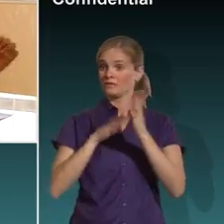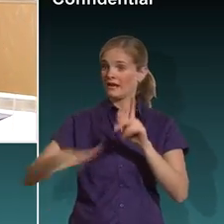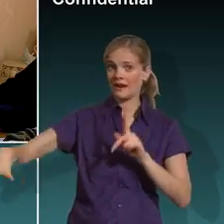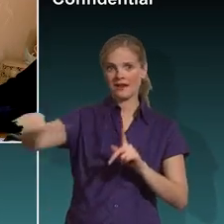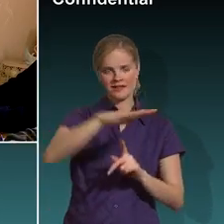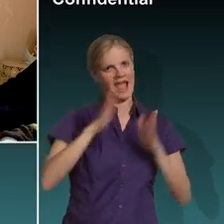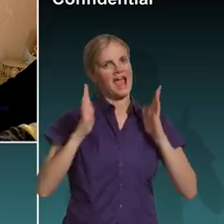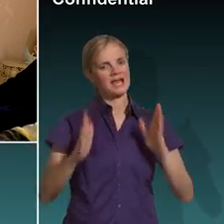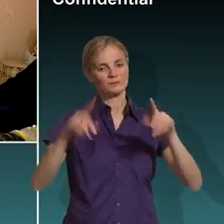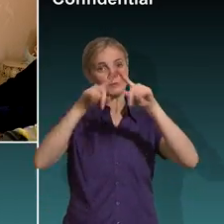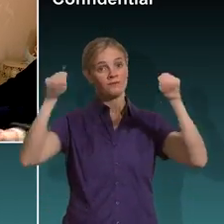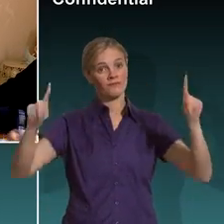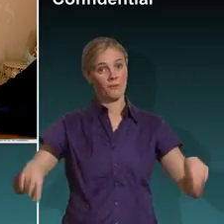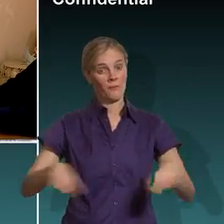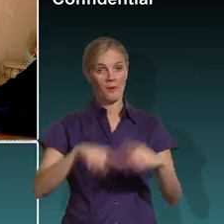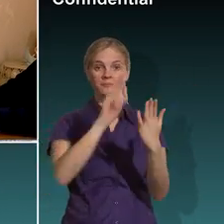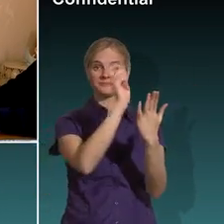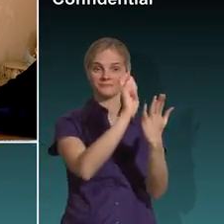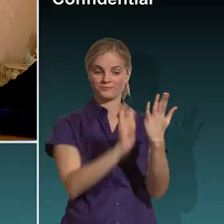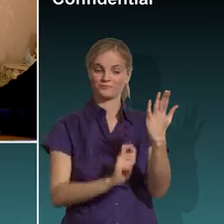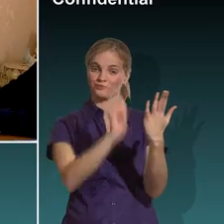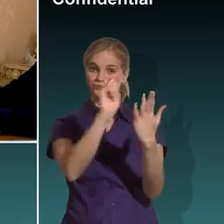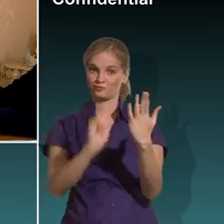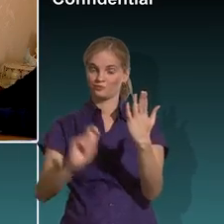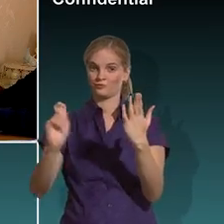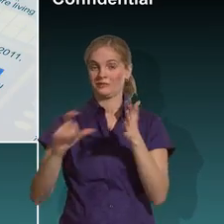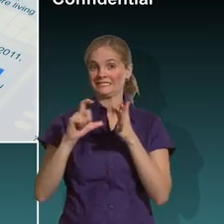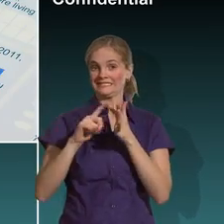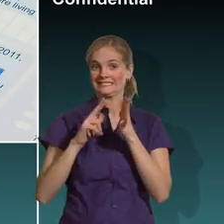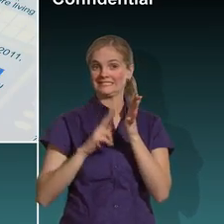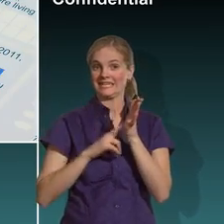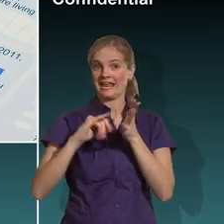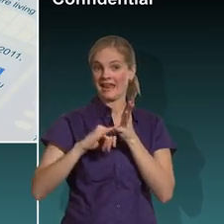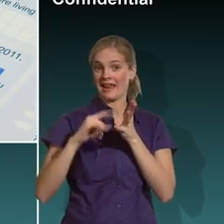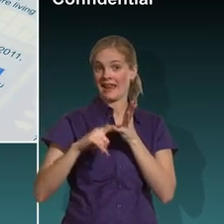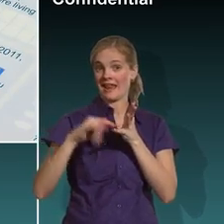Everyone in New Zealand has to complete a census form.